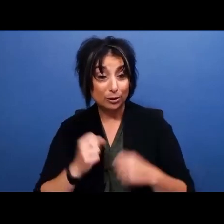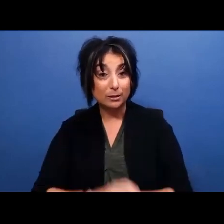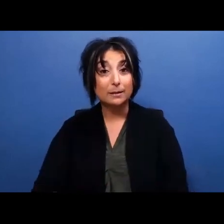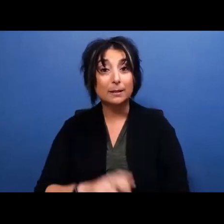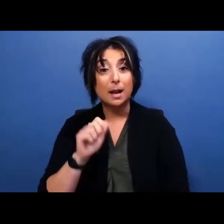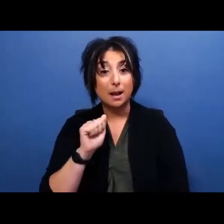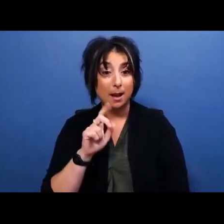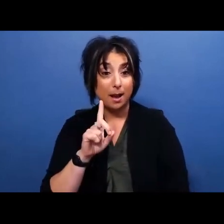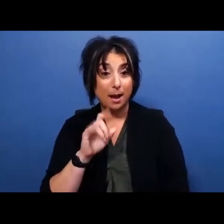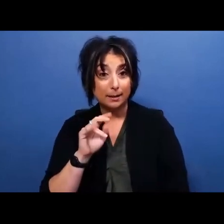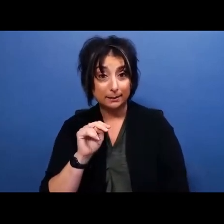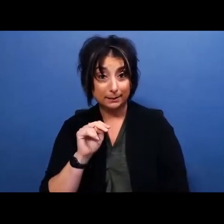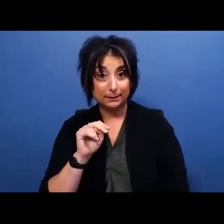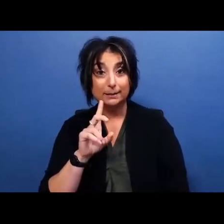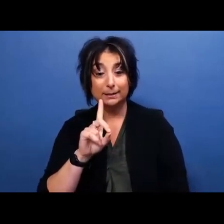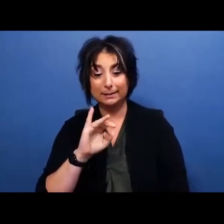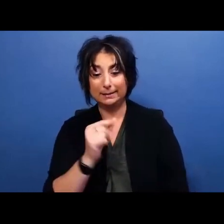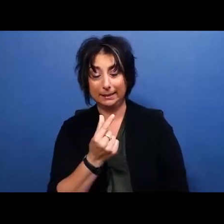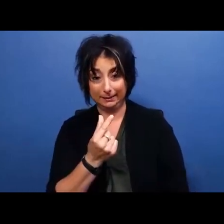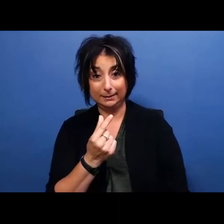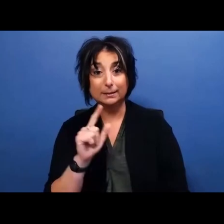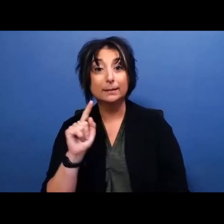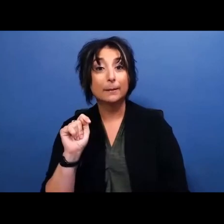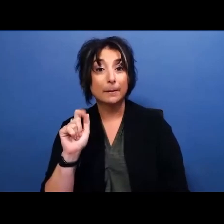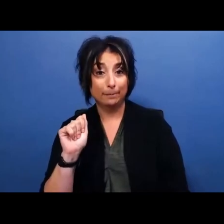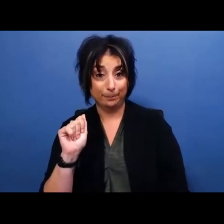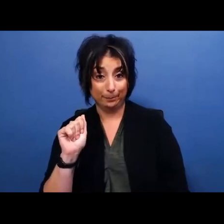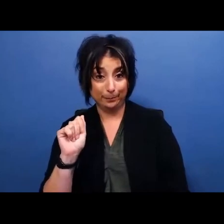Talk, Ding, D-I-N-G, Talk